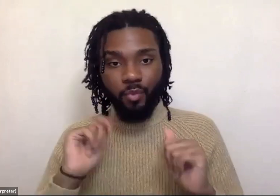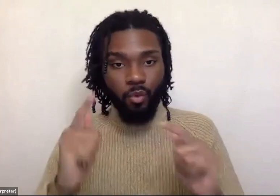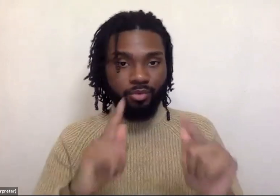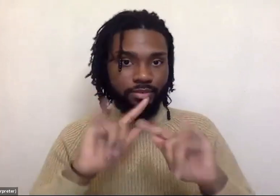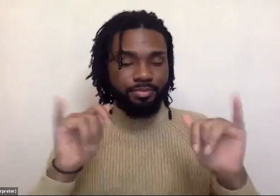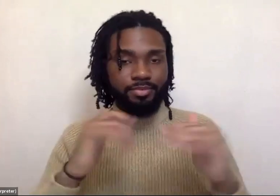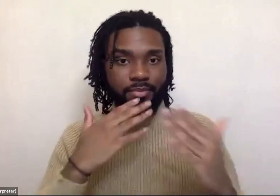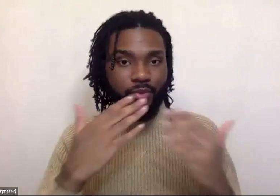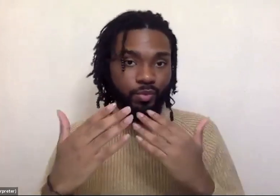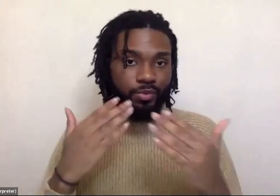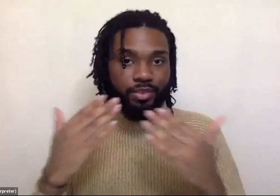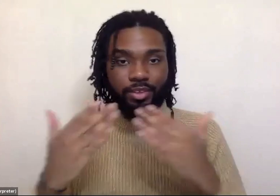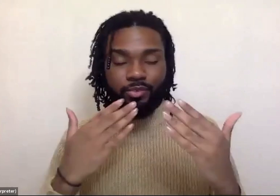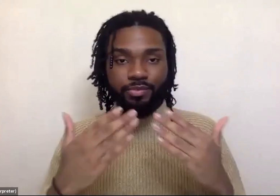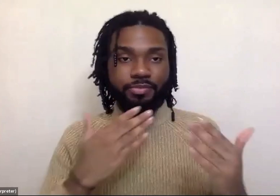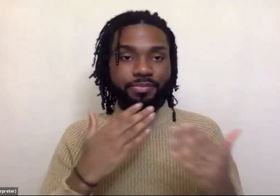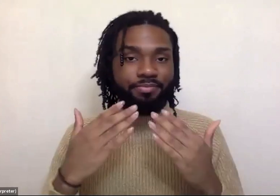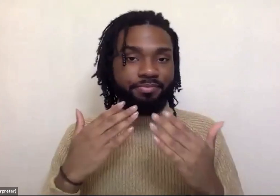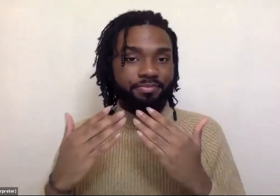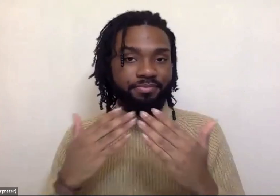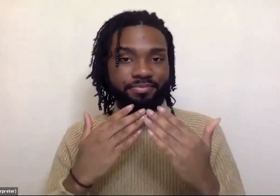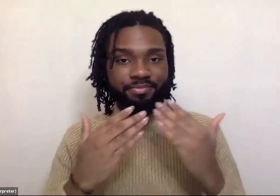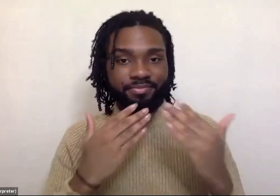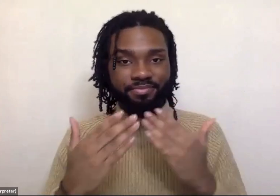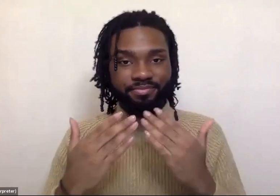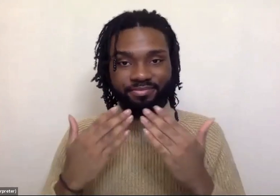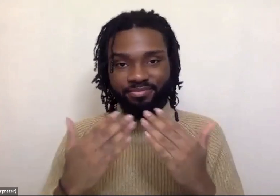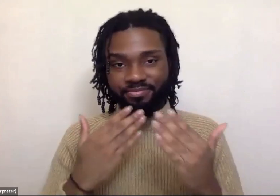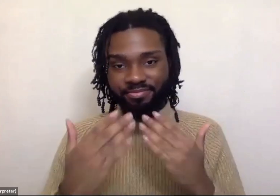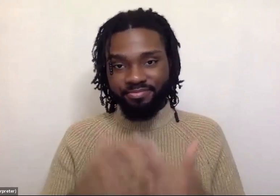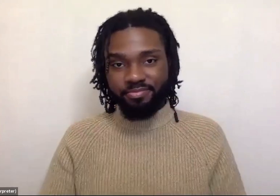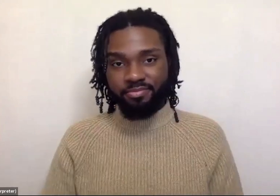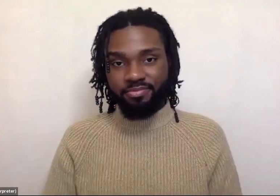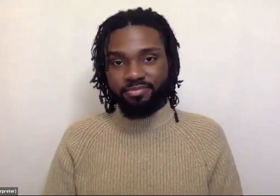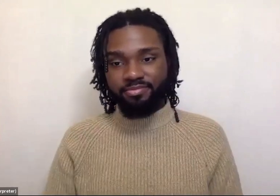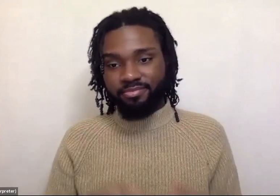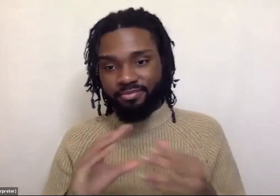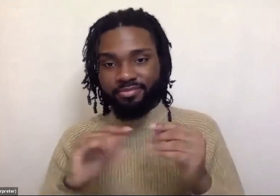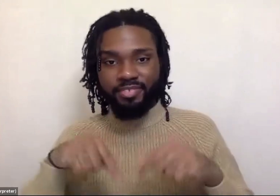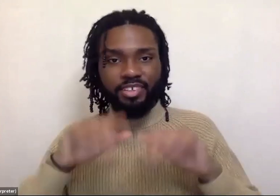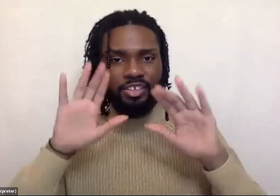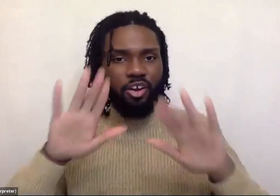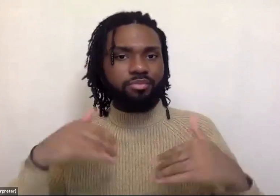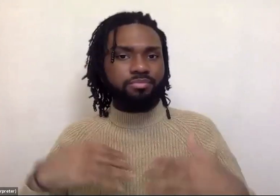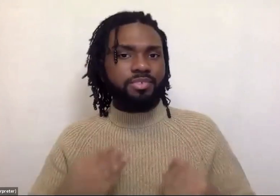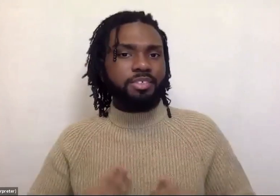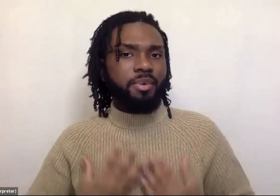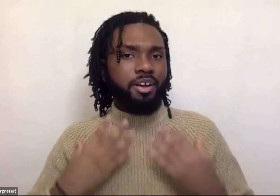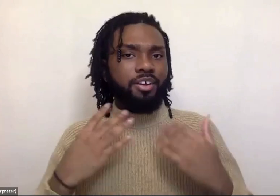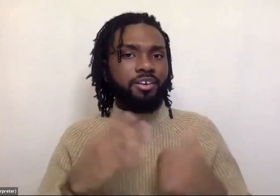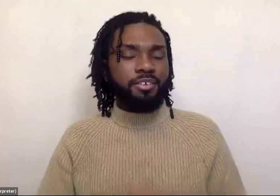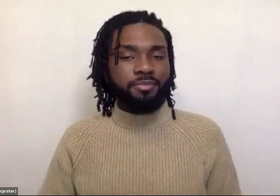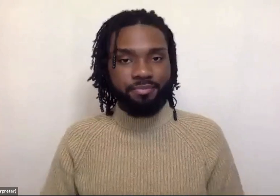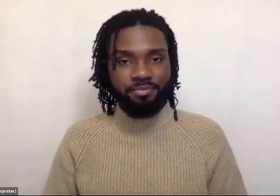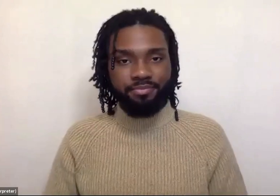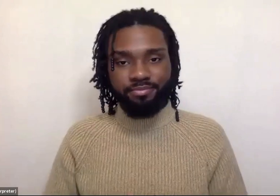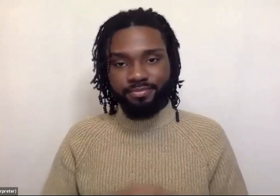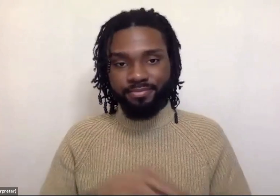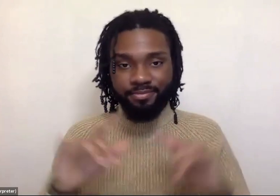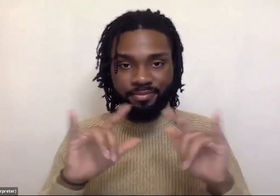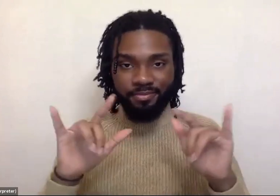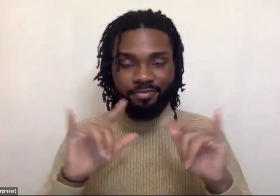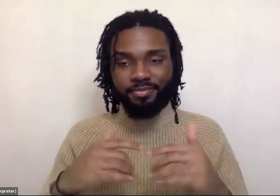you. Everyone. Thank Thank you. you. Thank you so This was much. awesome. So inspiring. Appreciate you. So we love Appreciate you.